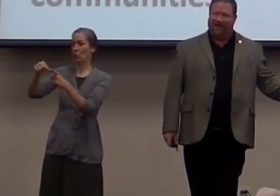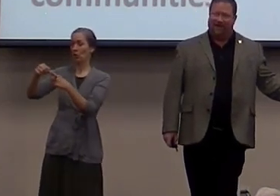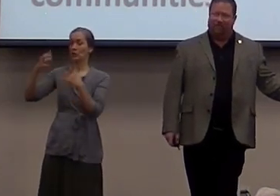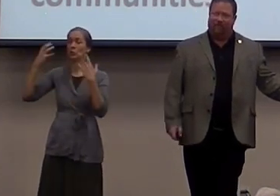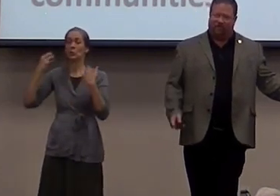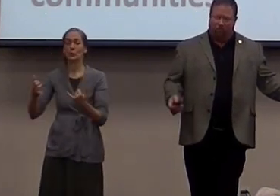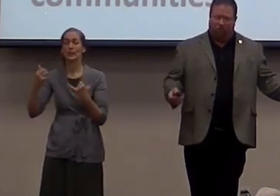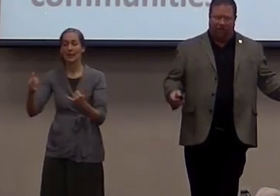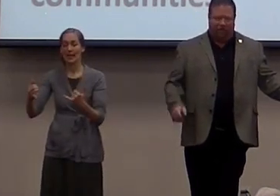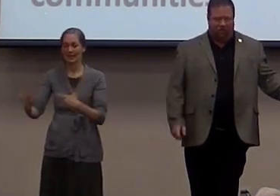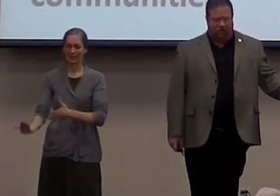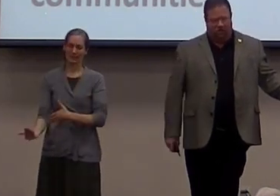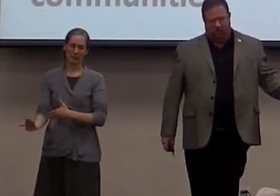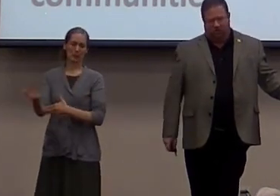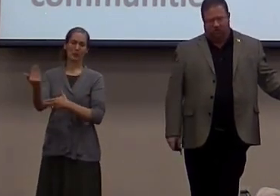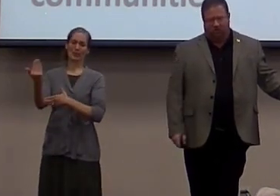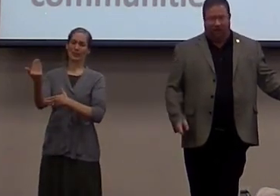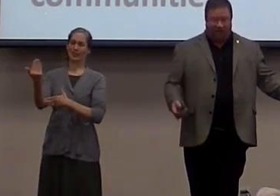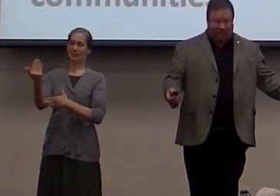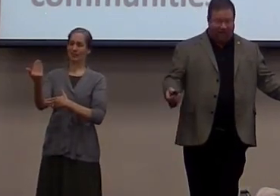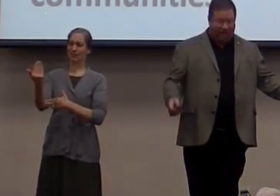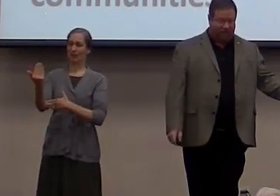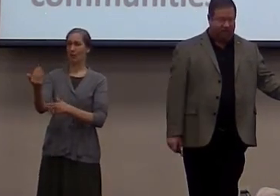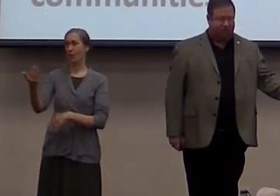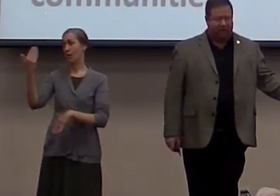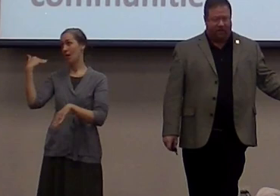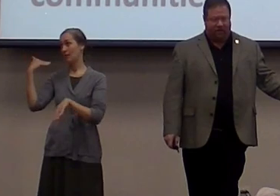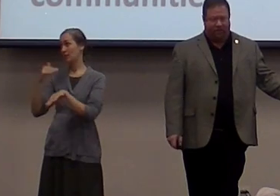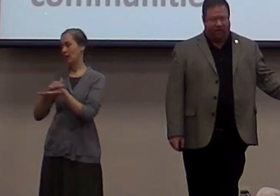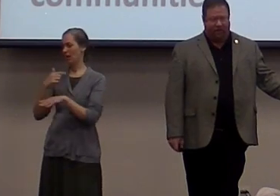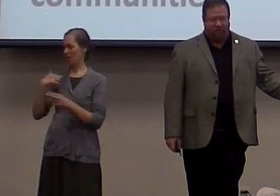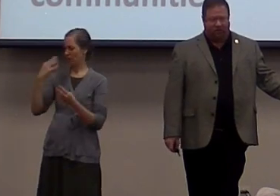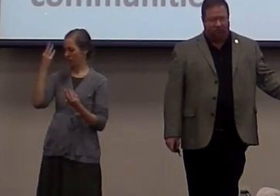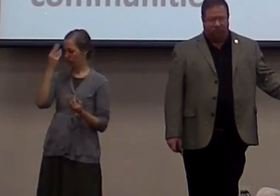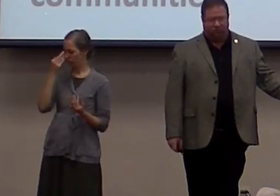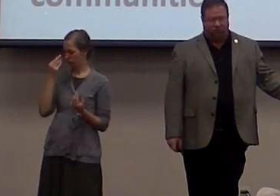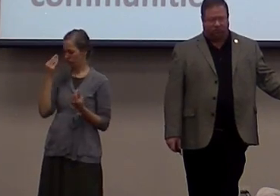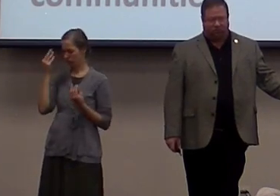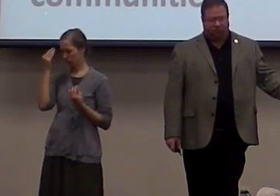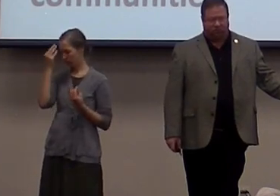And today, this morning, last night, as I was thinking about it,